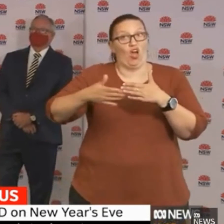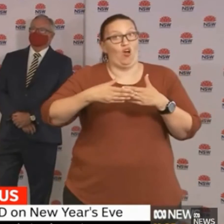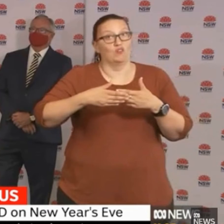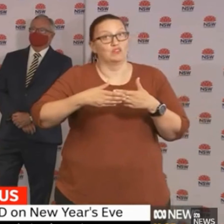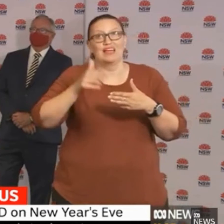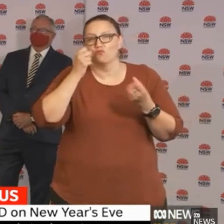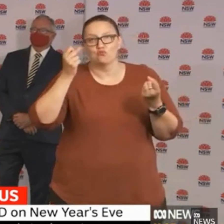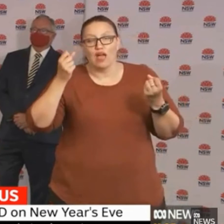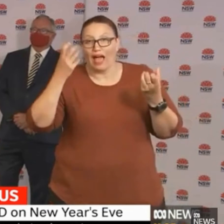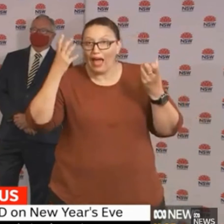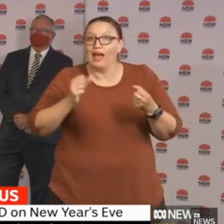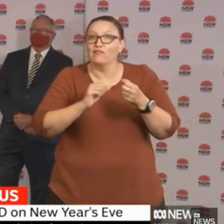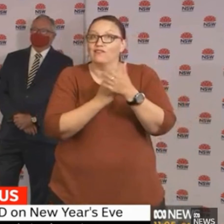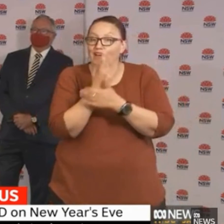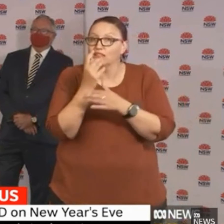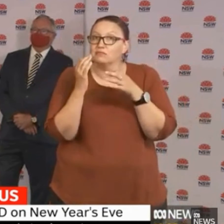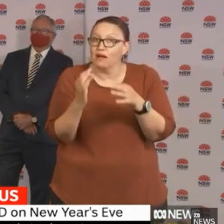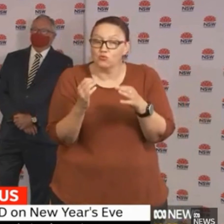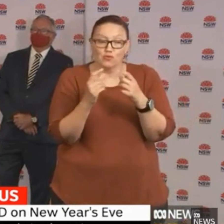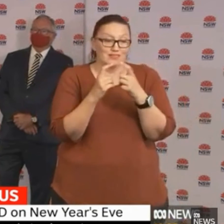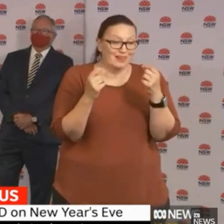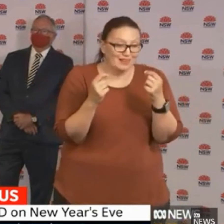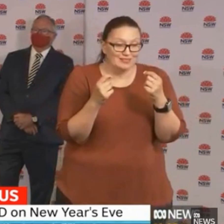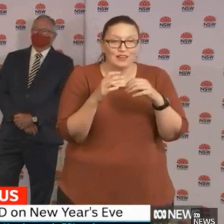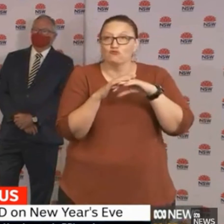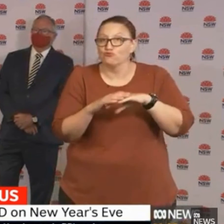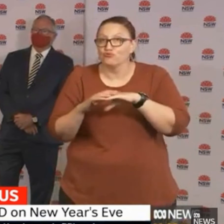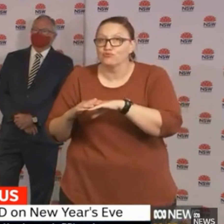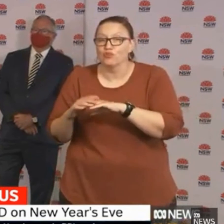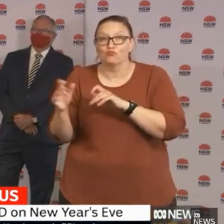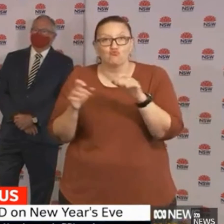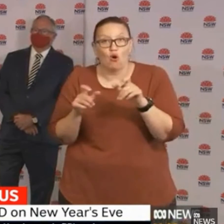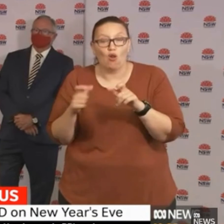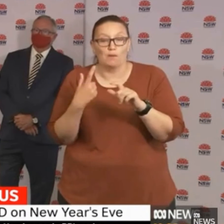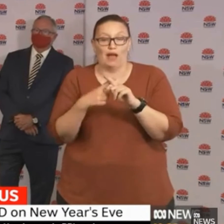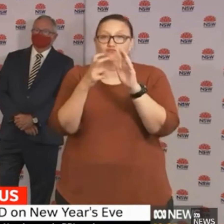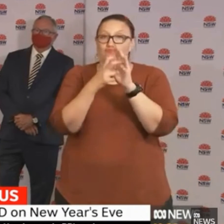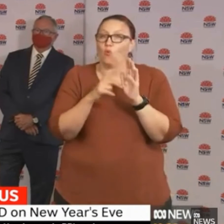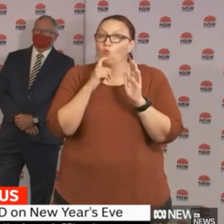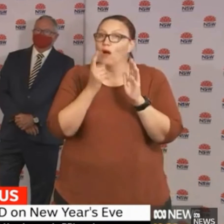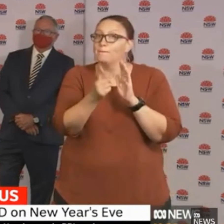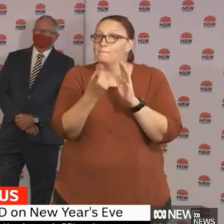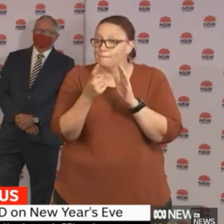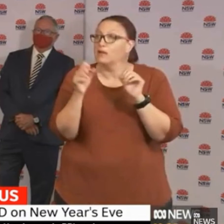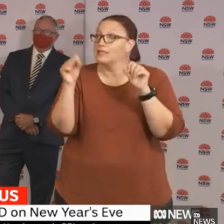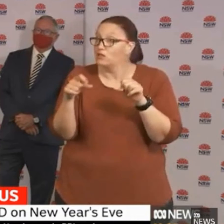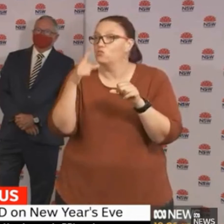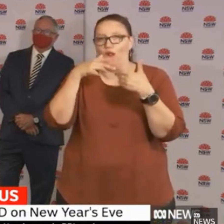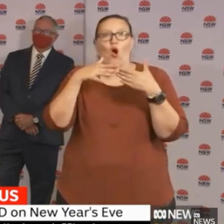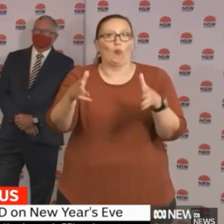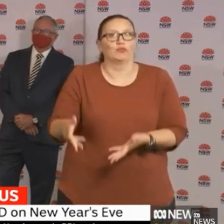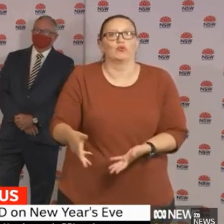if you've got an event that's ticketed, controlled and seated and has good records of people coming in and out. So if you can satisfy